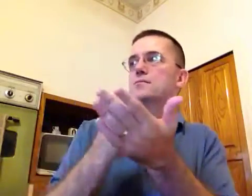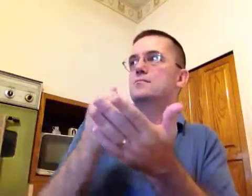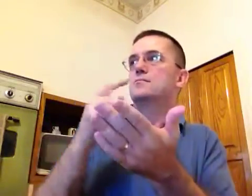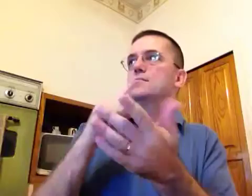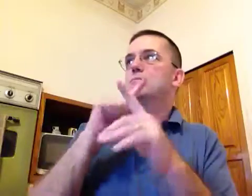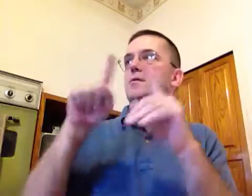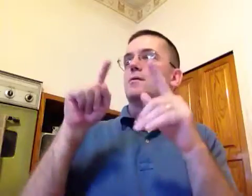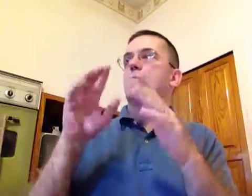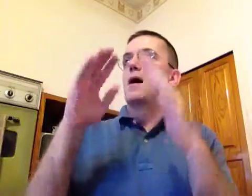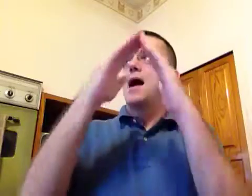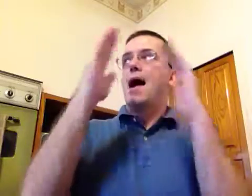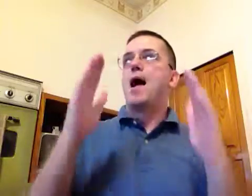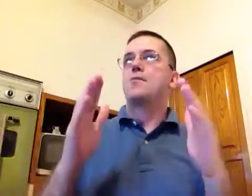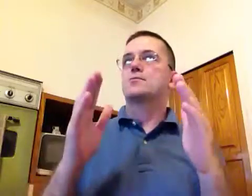house.